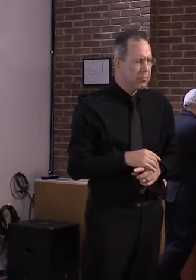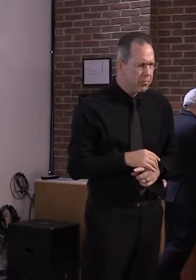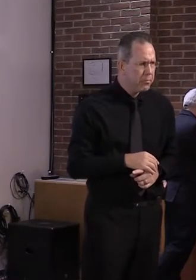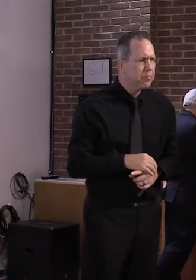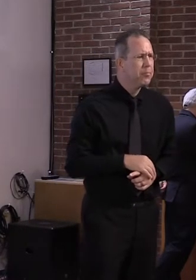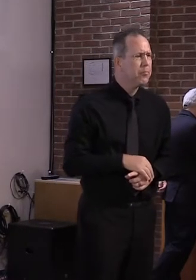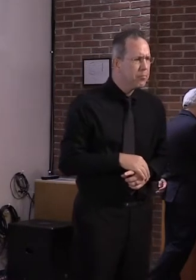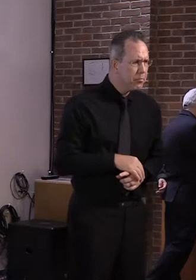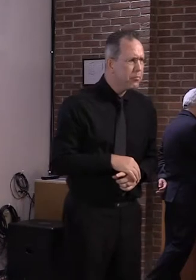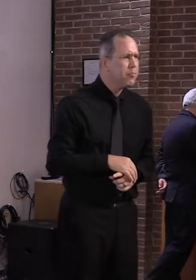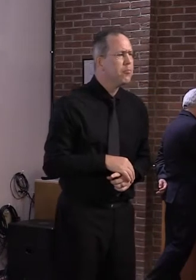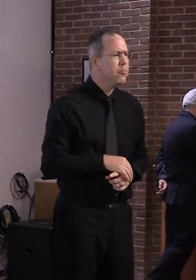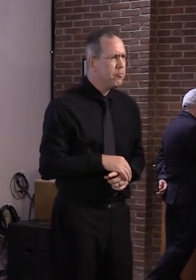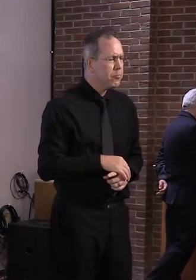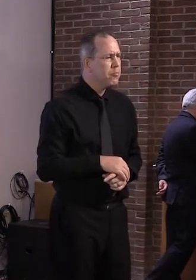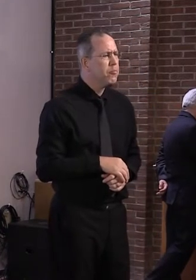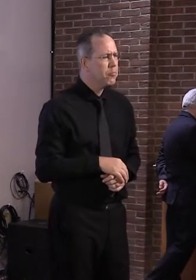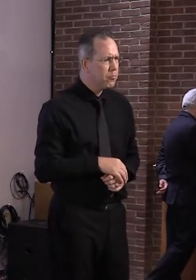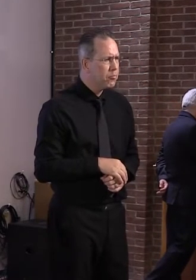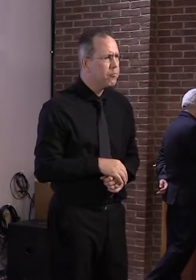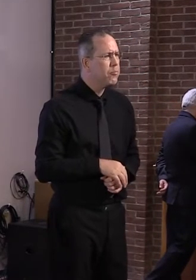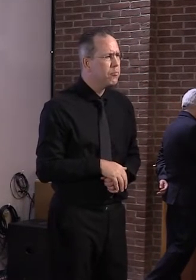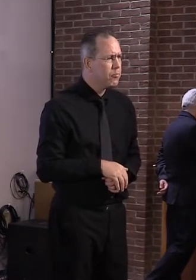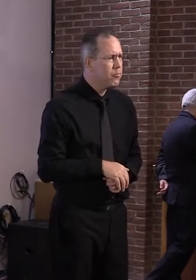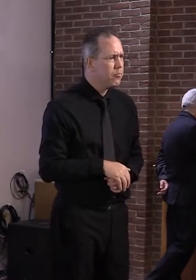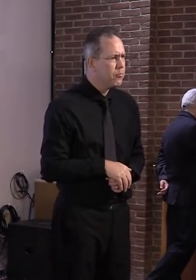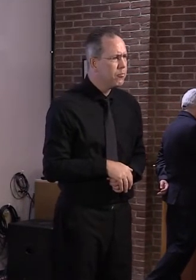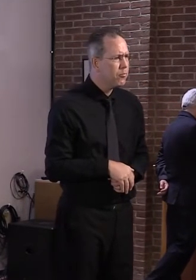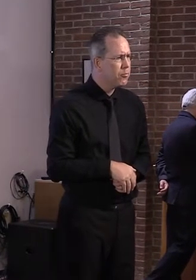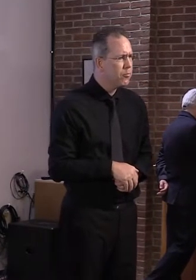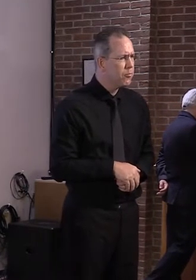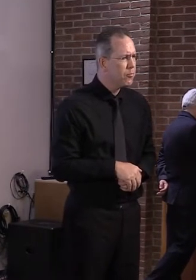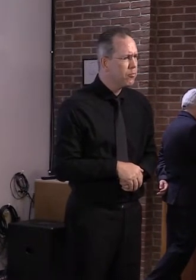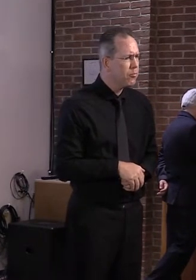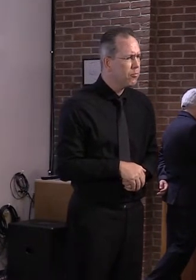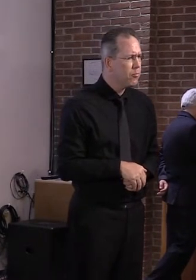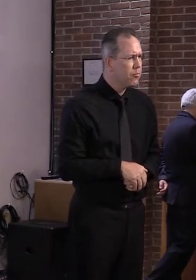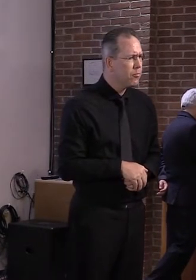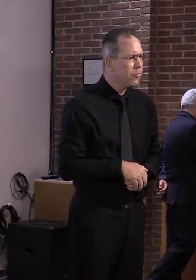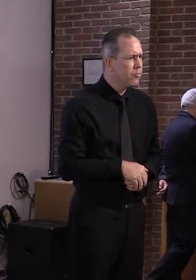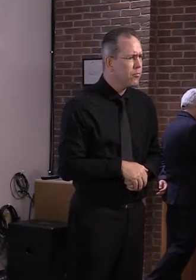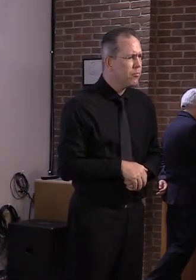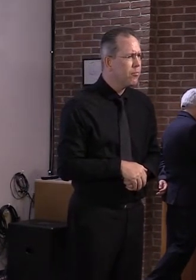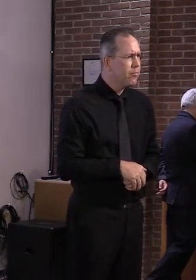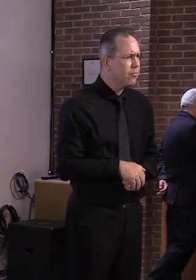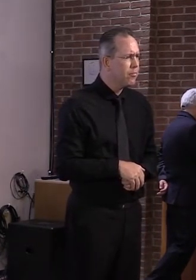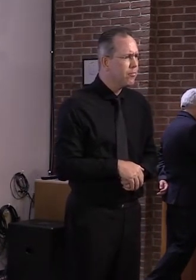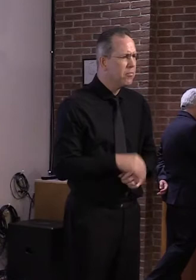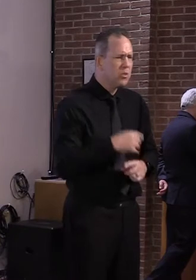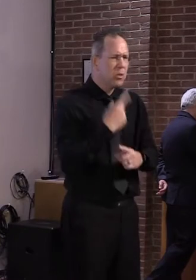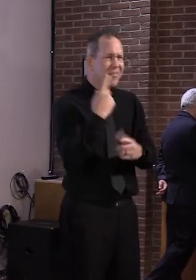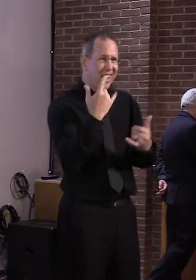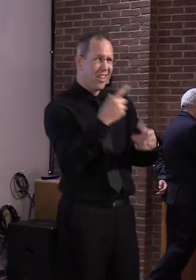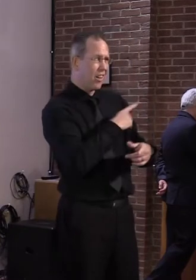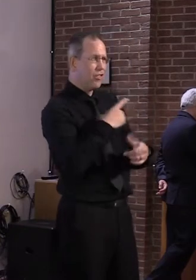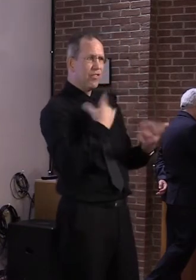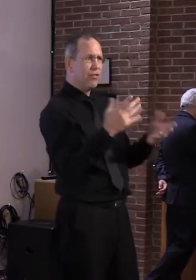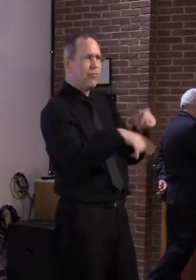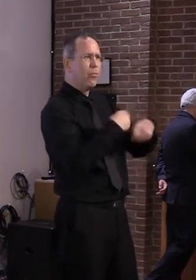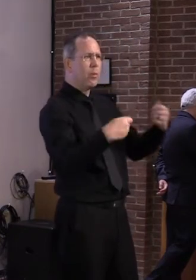that you would like to see that maybe did or didn't pass. Well, the beauty of what we have right now is that it's going